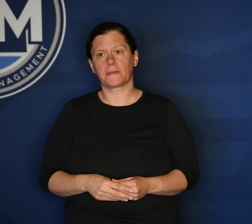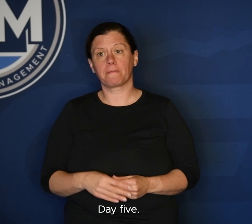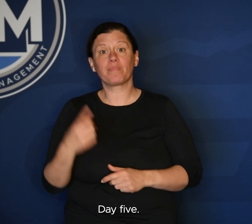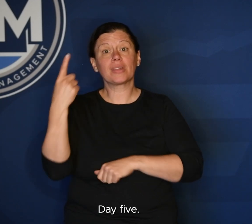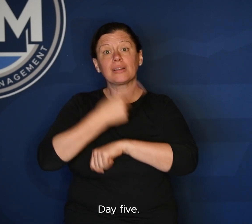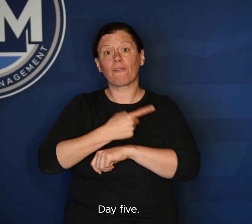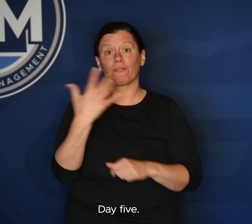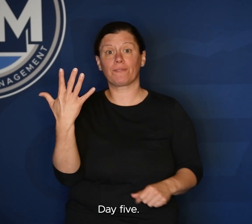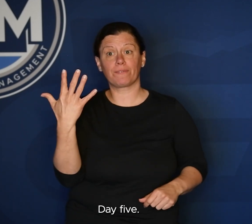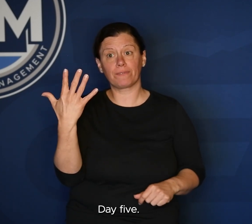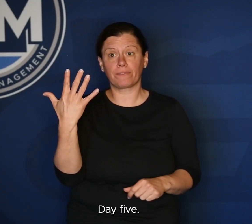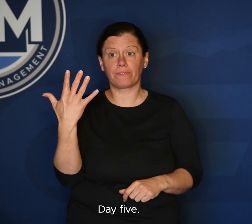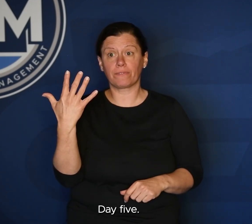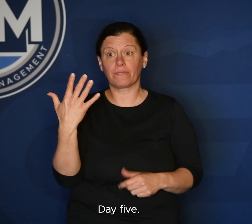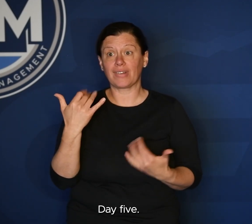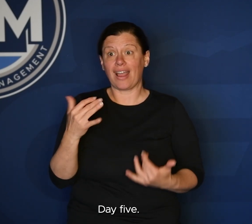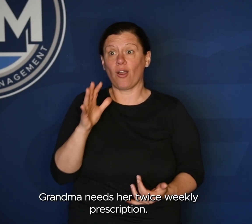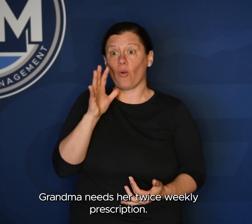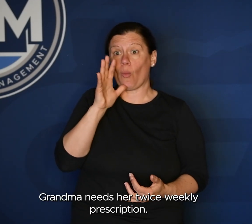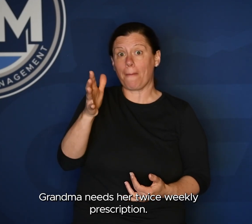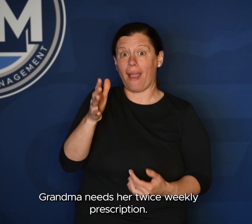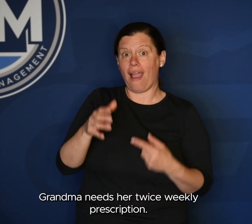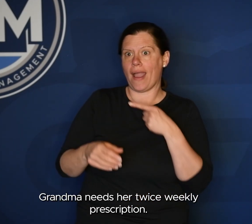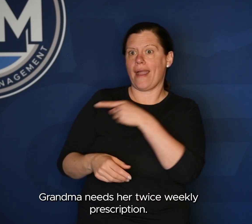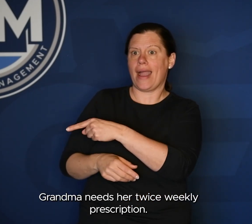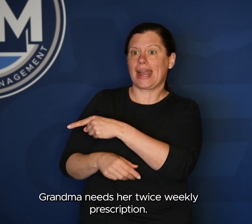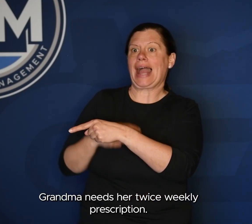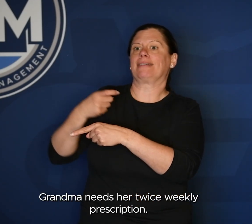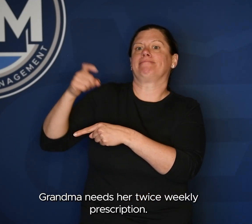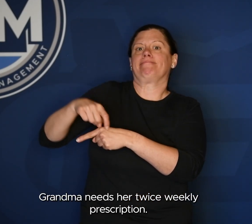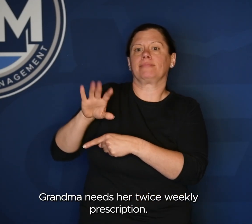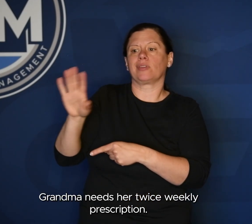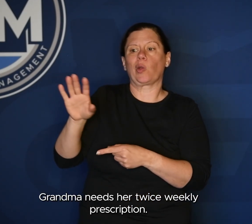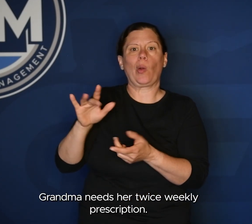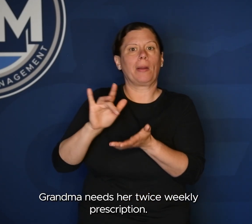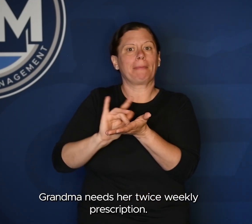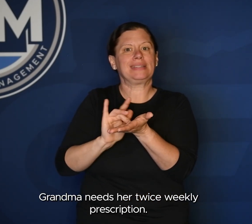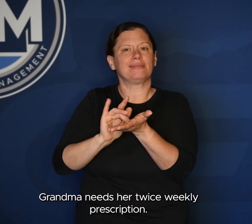Day 5. Grandma needs her twice-weekly prescription.